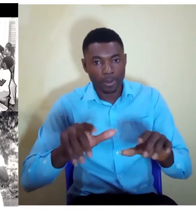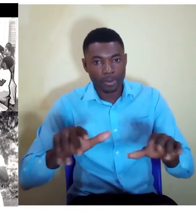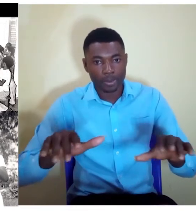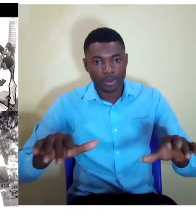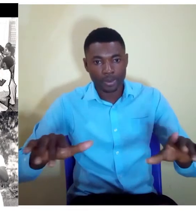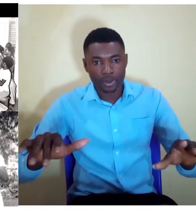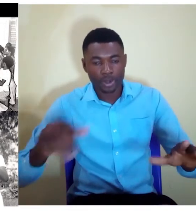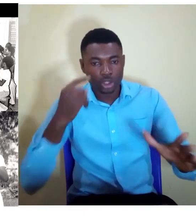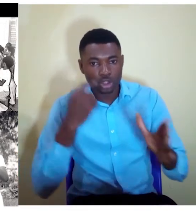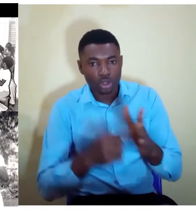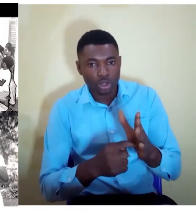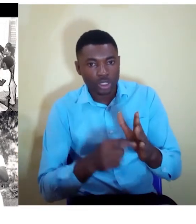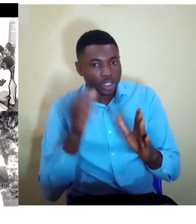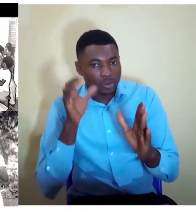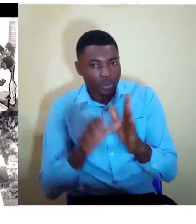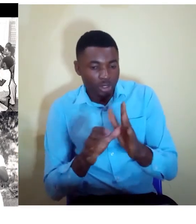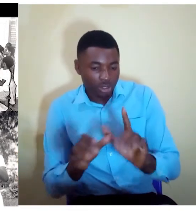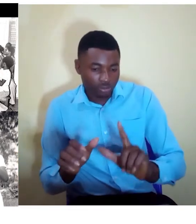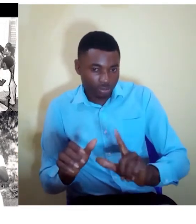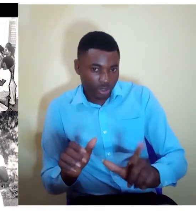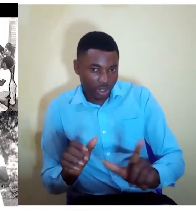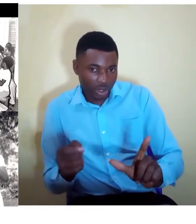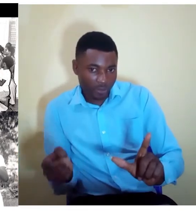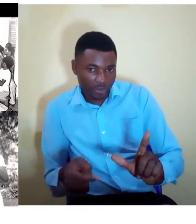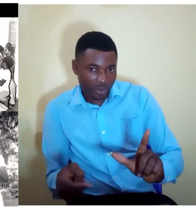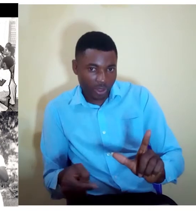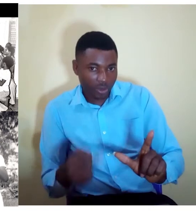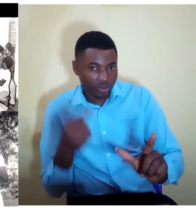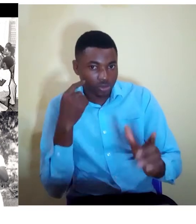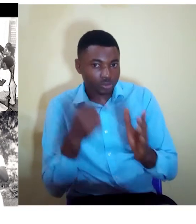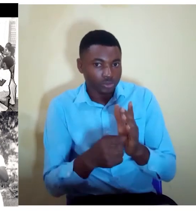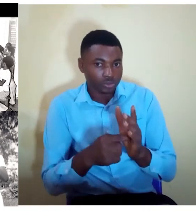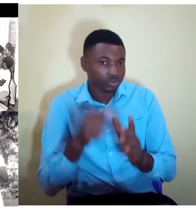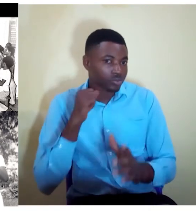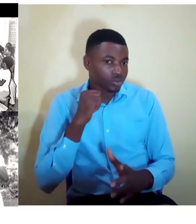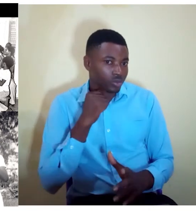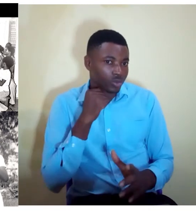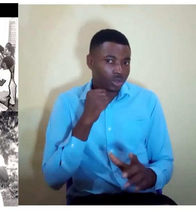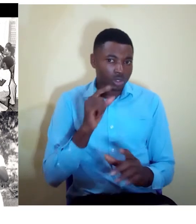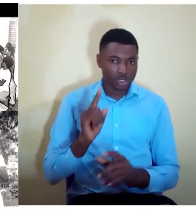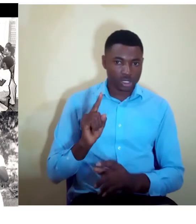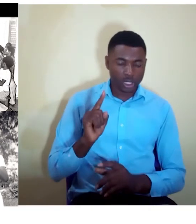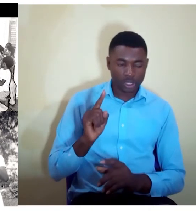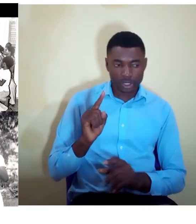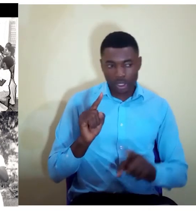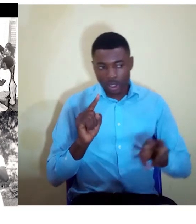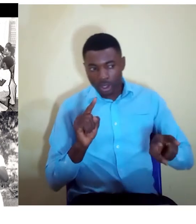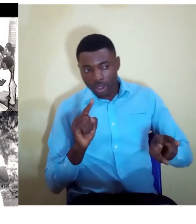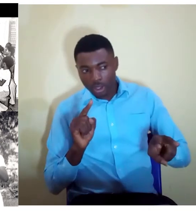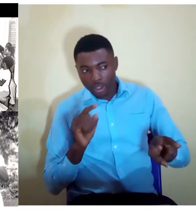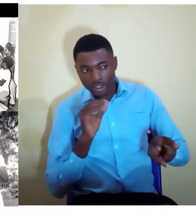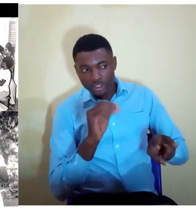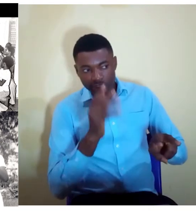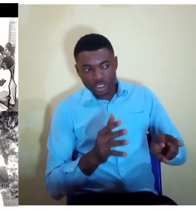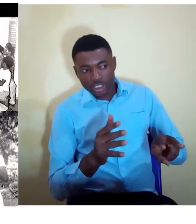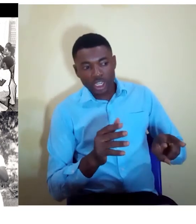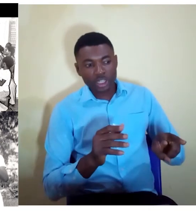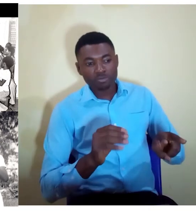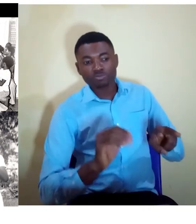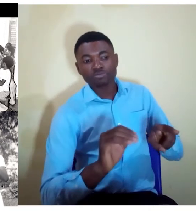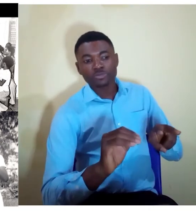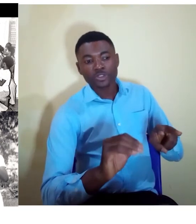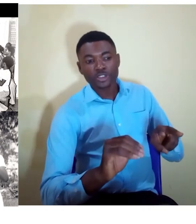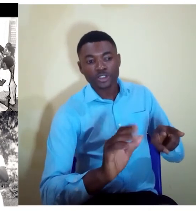lower left-hand picture, we can see Foster observing one of his teachers modeling use of sign language for the